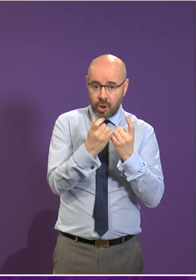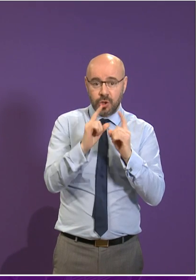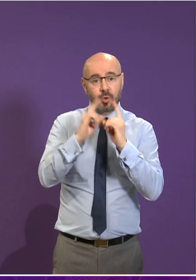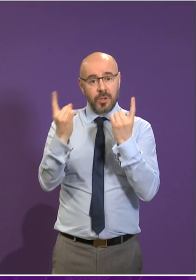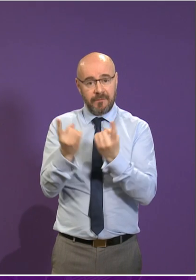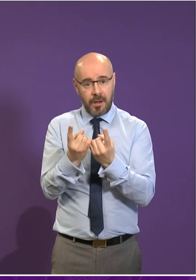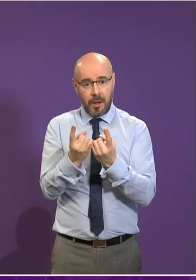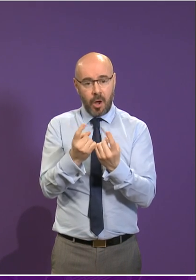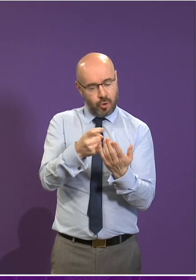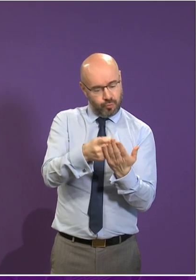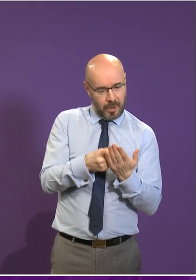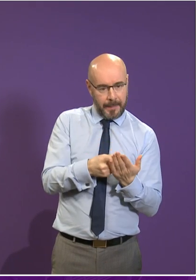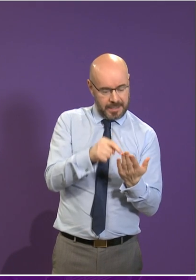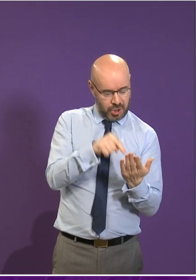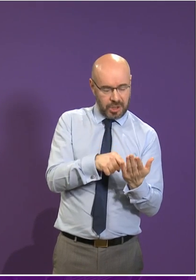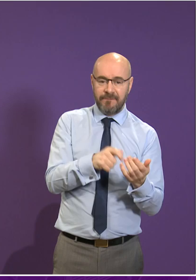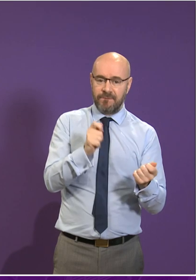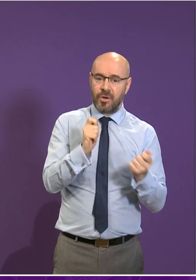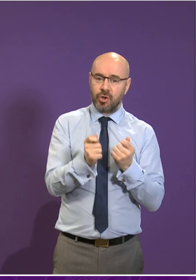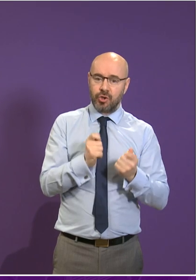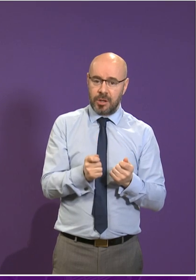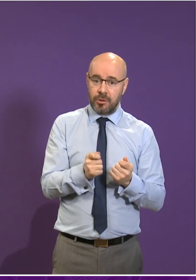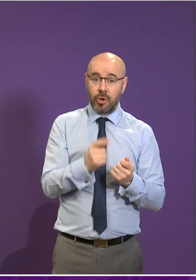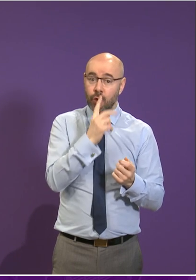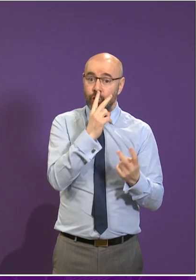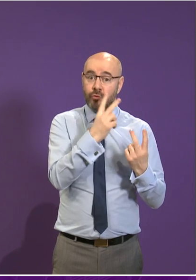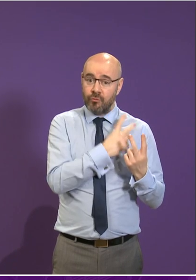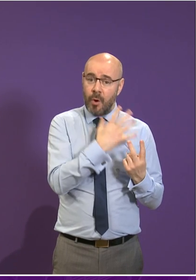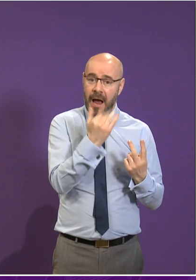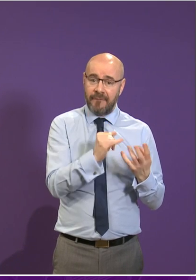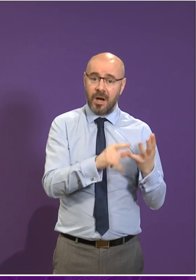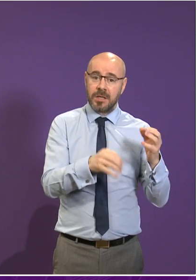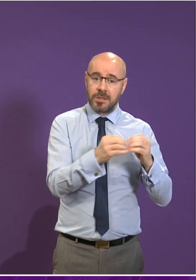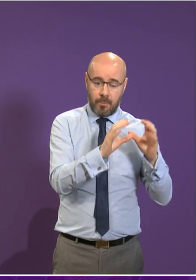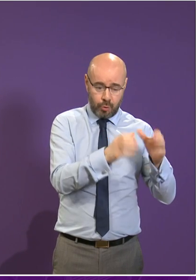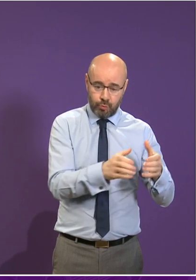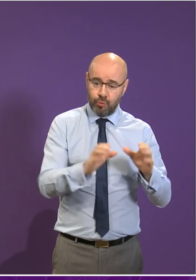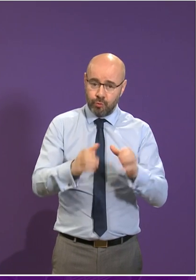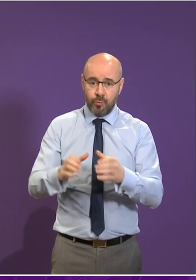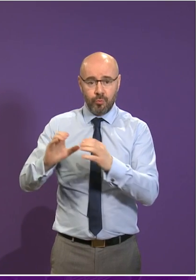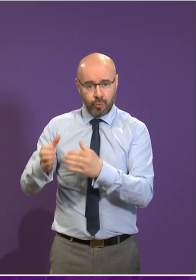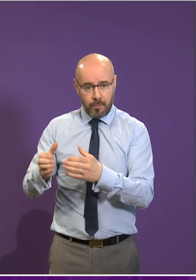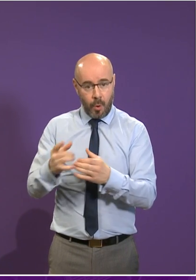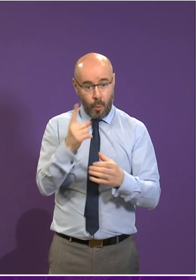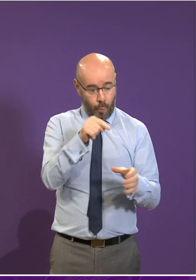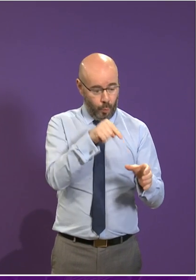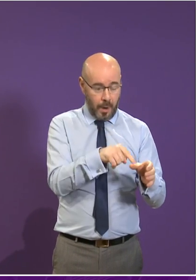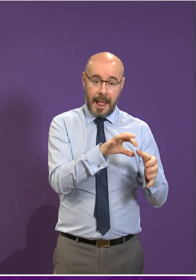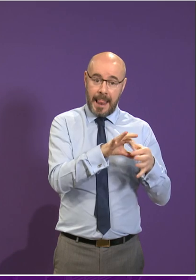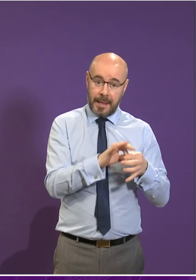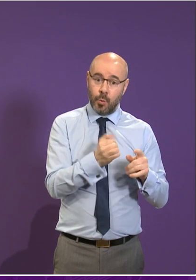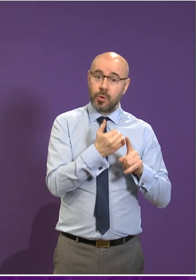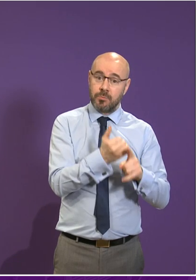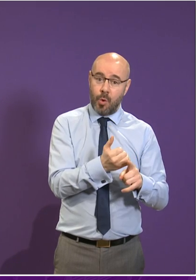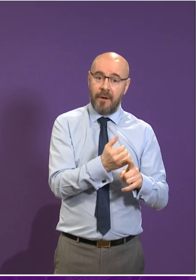make recommendations for change. The review will consist of a number of subgroups, and one of which is around support available to vulnerable students,